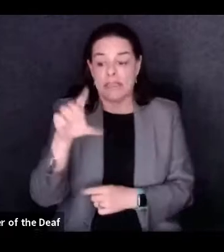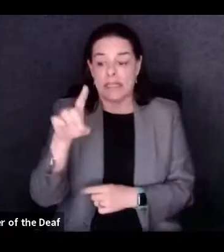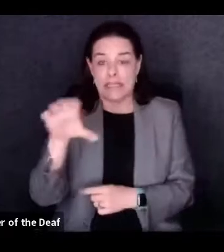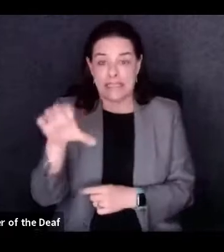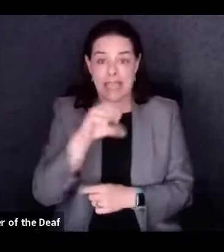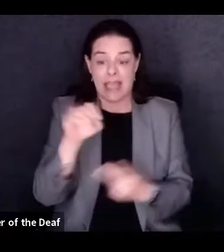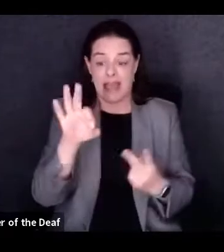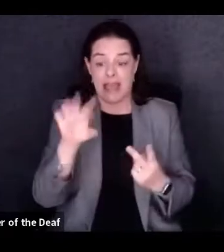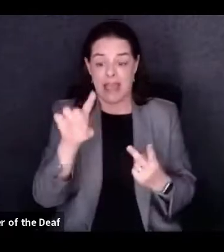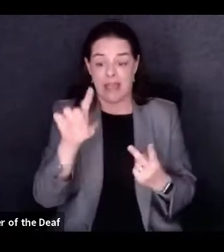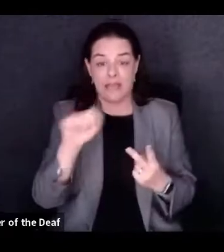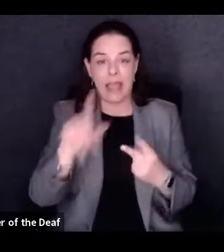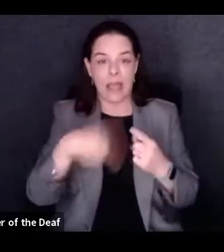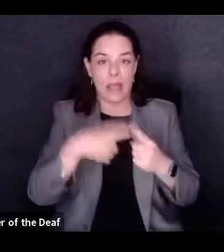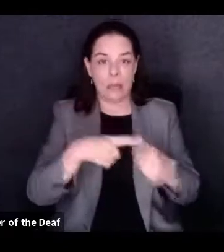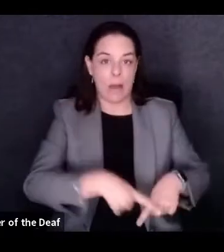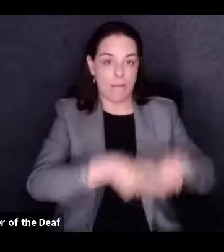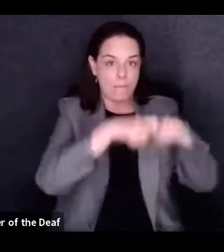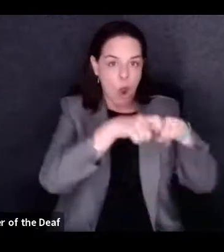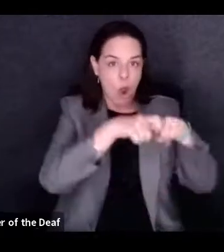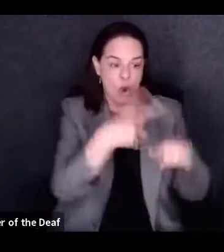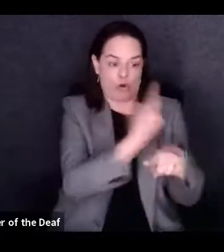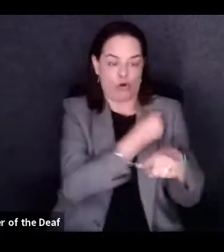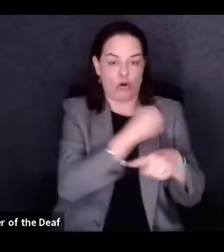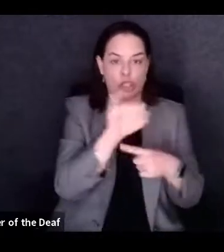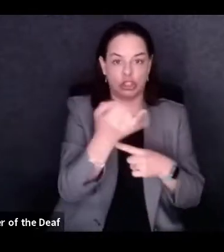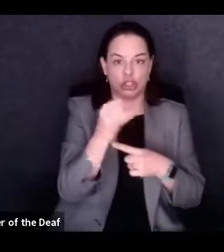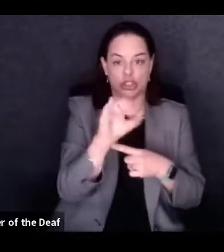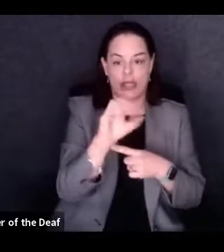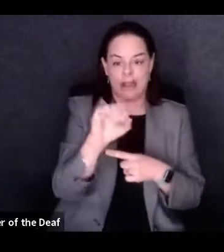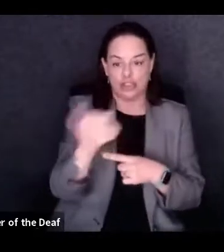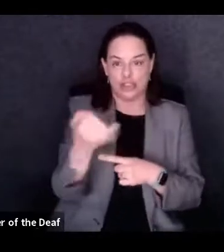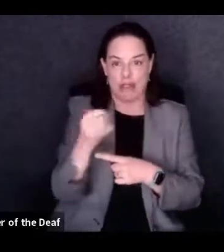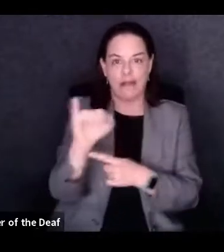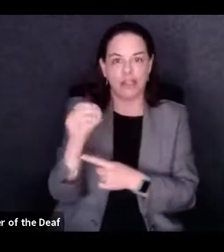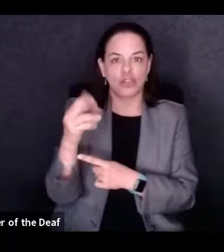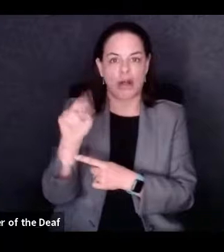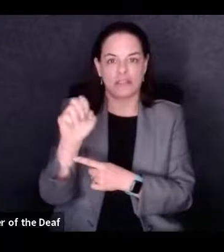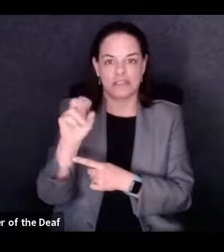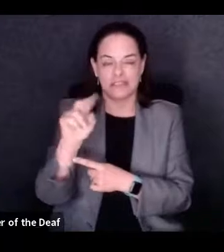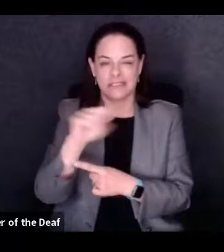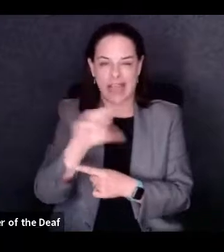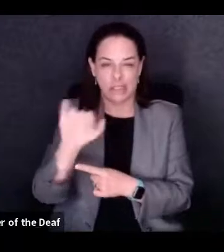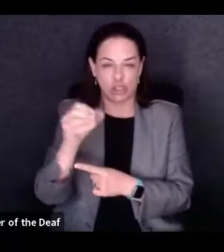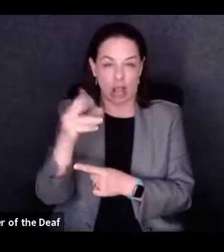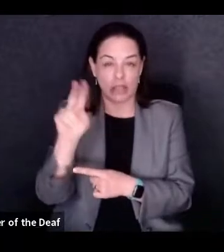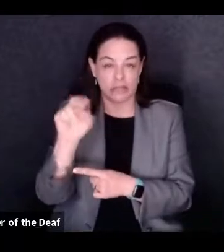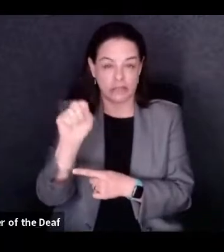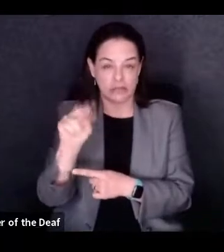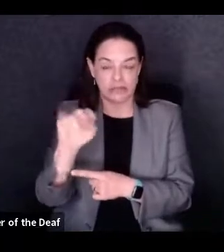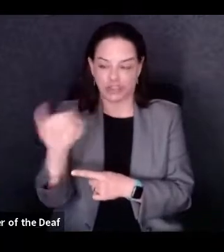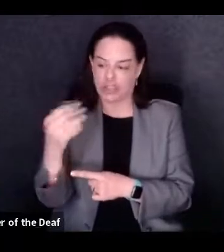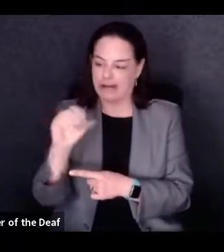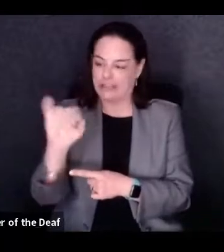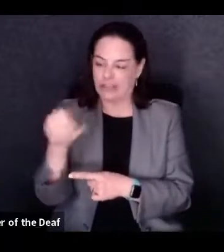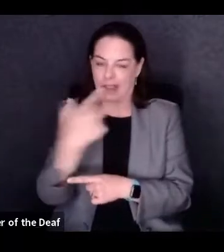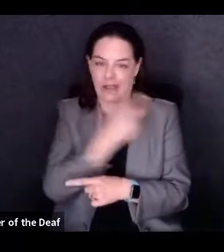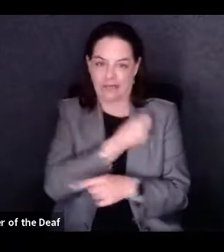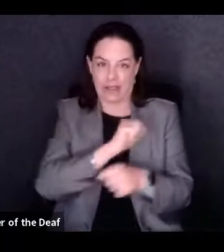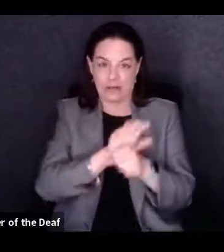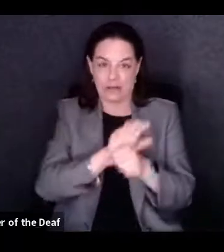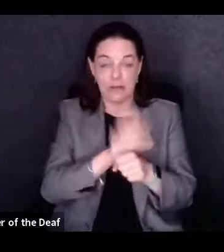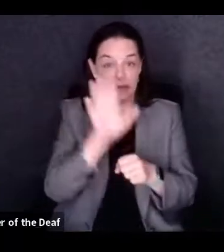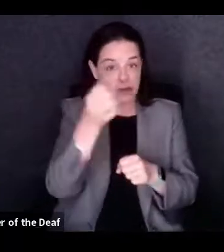FDA regarding pausing the distribution of the J&J vaccine. I want to emphasize that the pause is evidence of